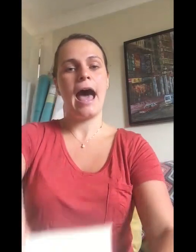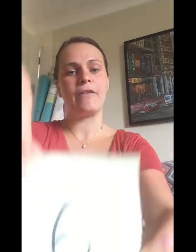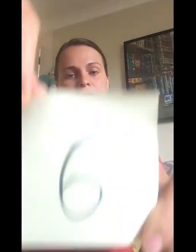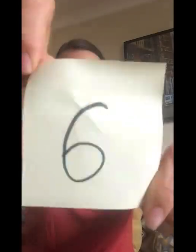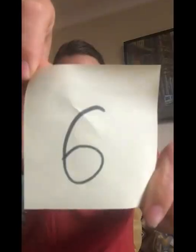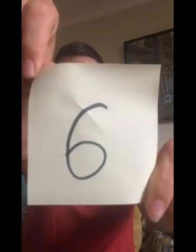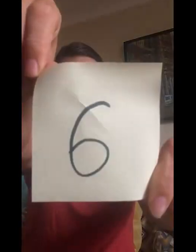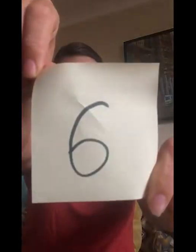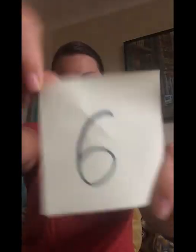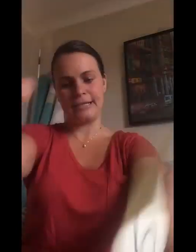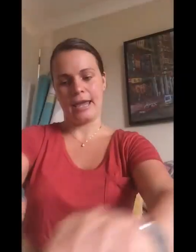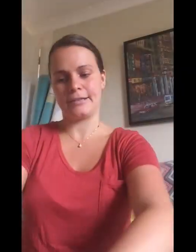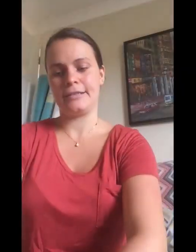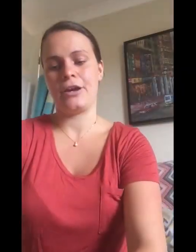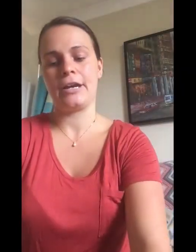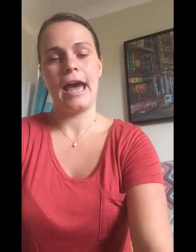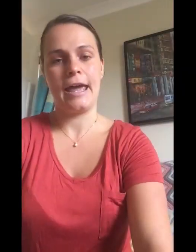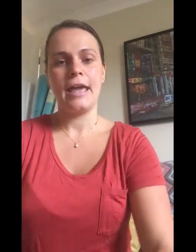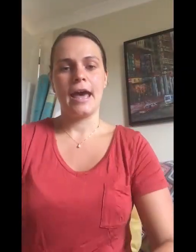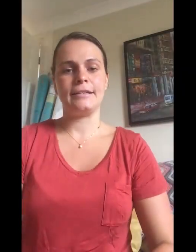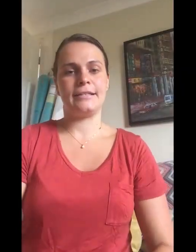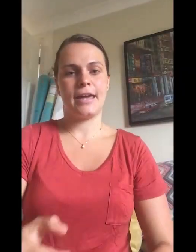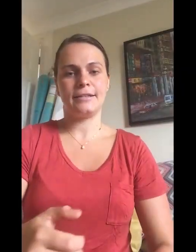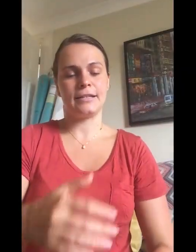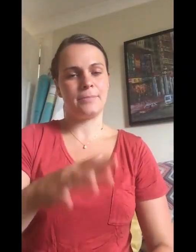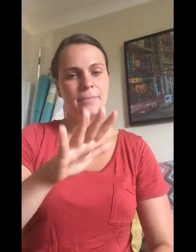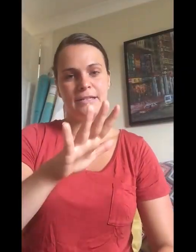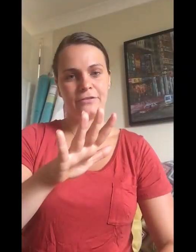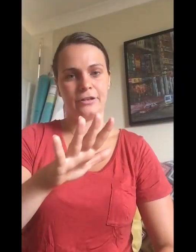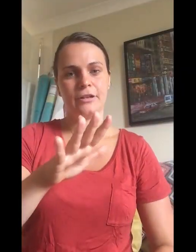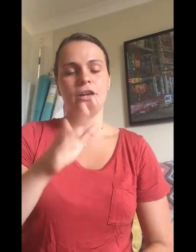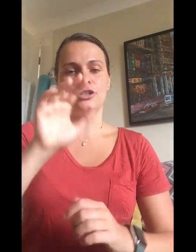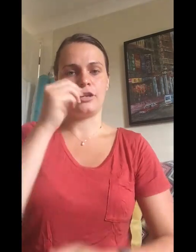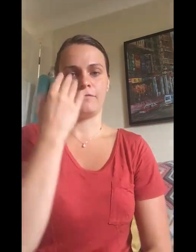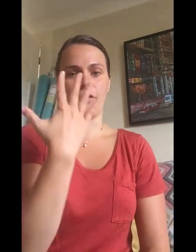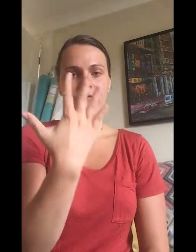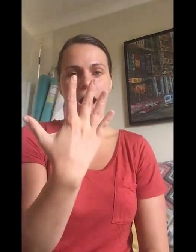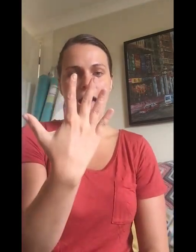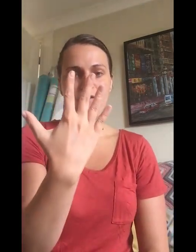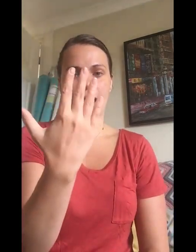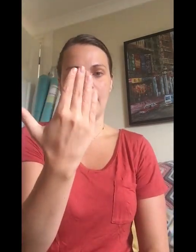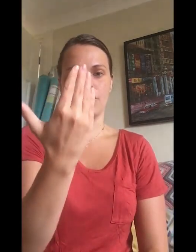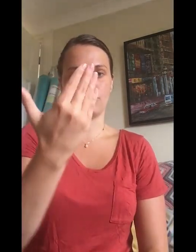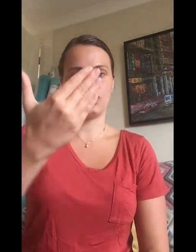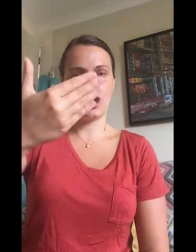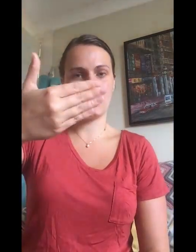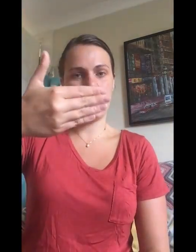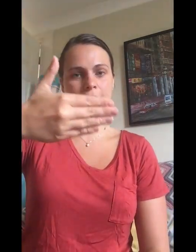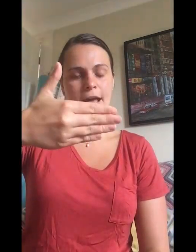have 6, okay? And 6 is going to be a bit different. So you've got 5, and then you're going to turn your hands,